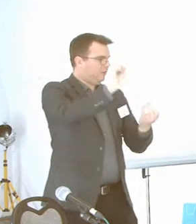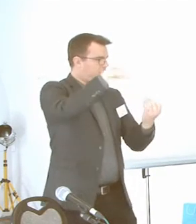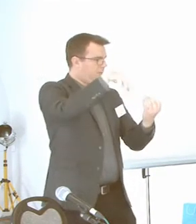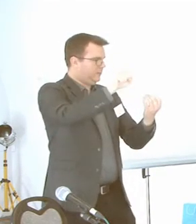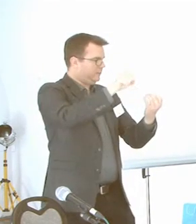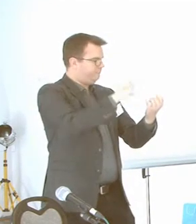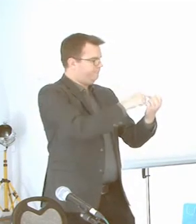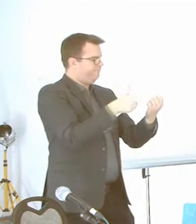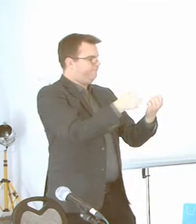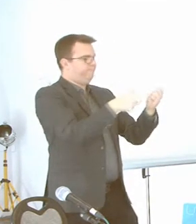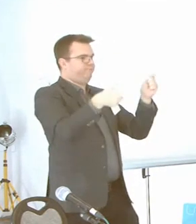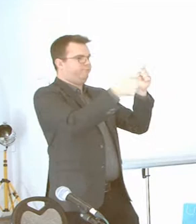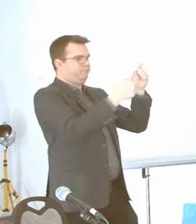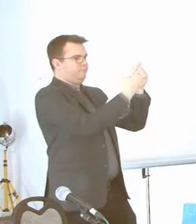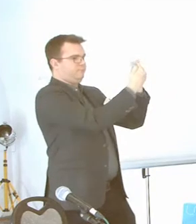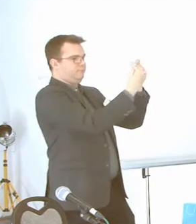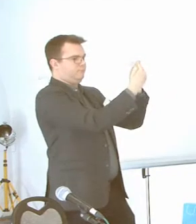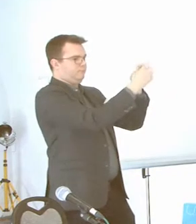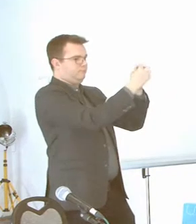center by sending an SMS.